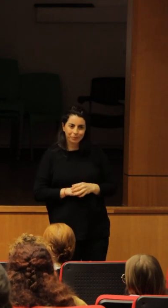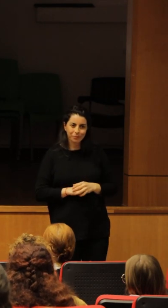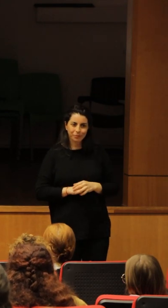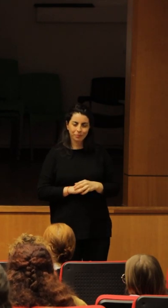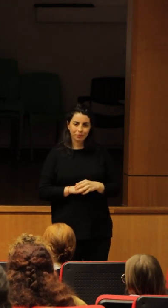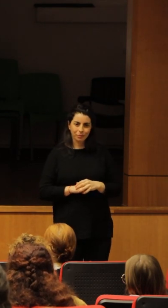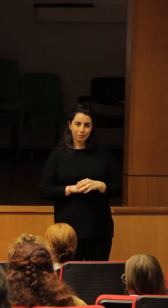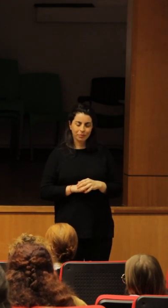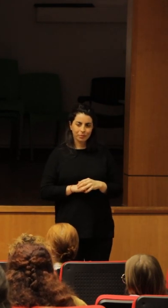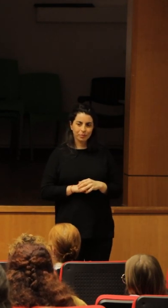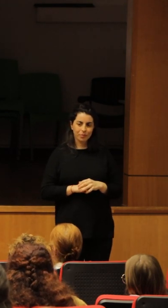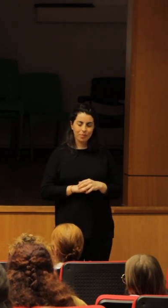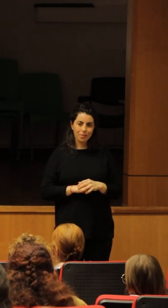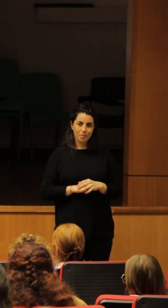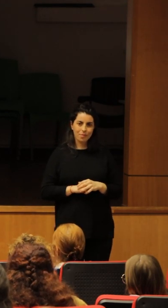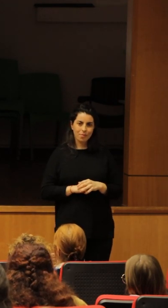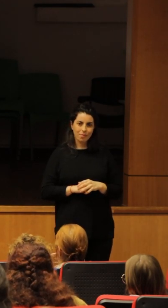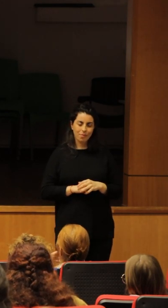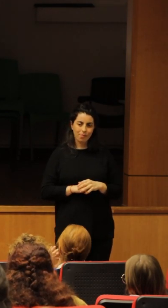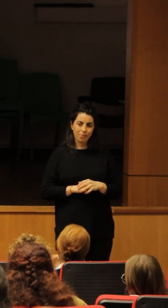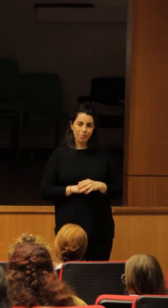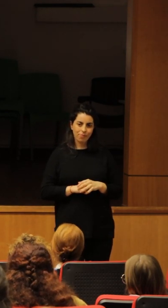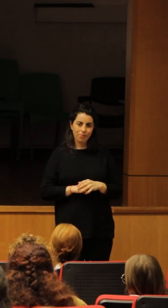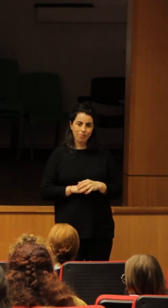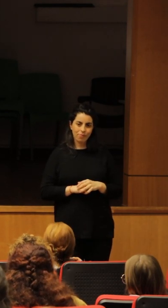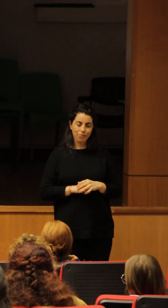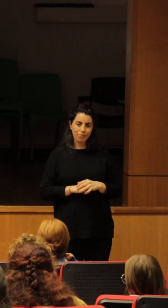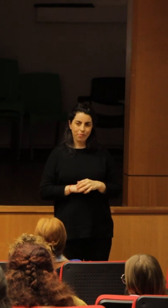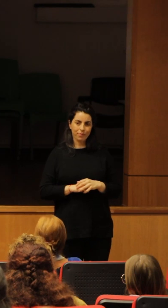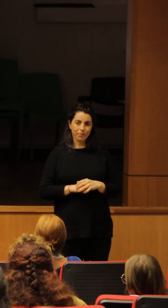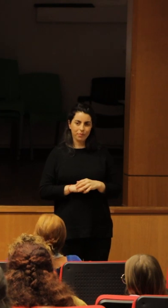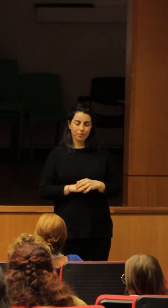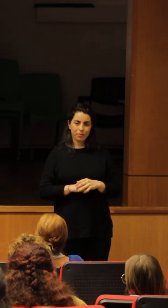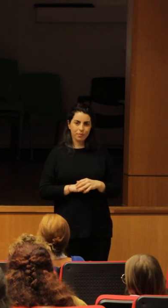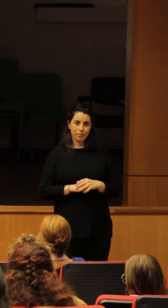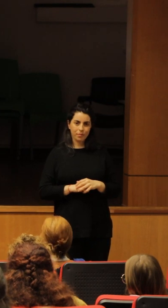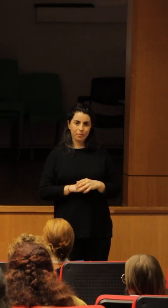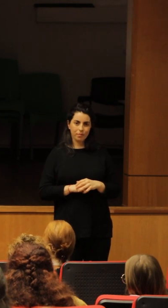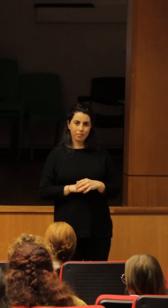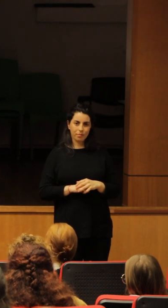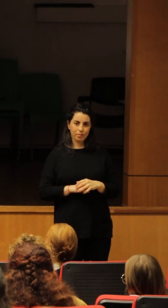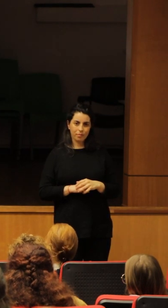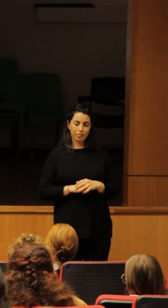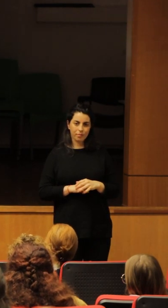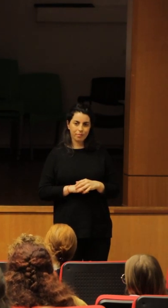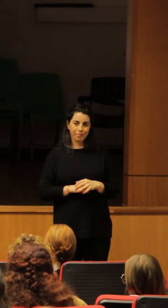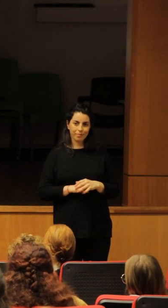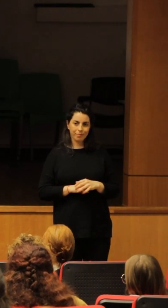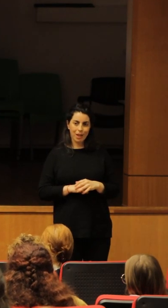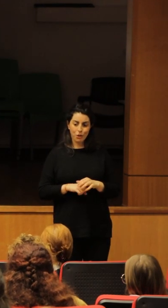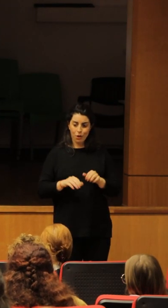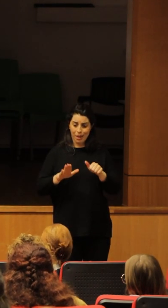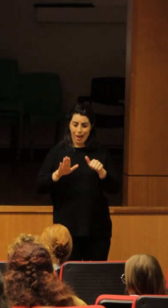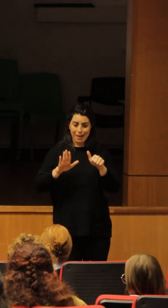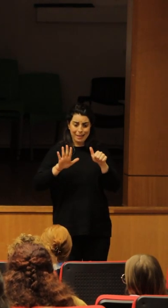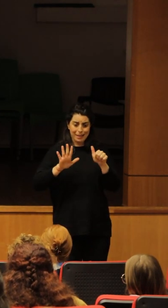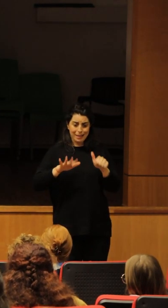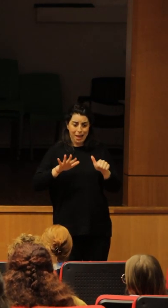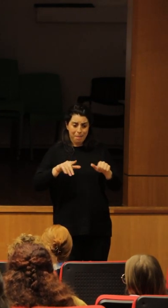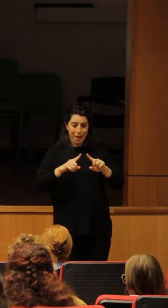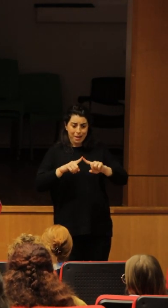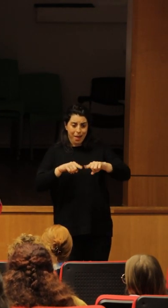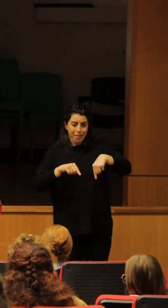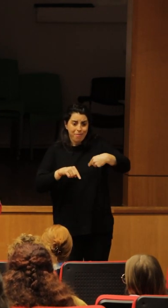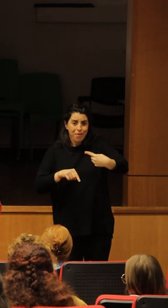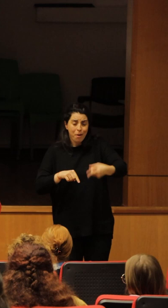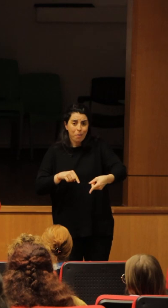later, the client would come back and say, well, here I am again. And I said, okay, another wall. Entonces, 6 meses después viene el